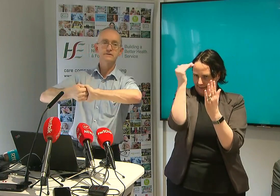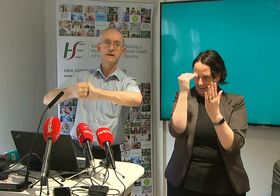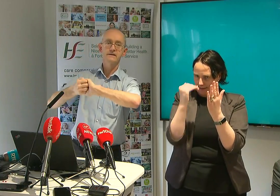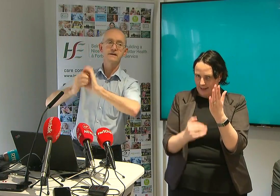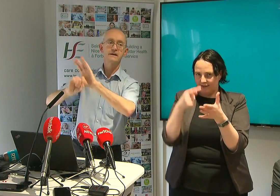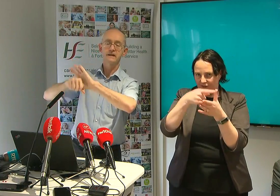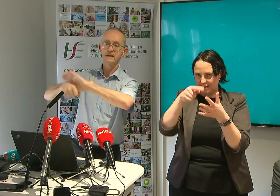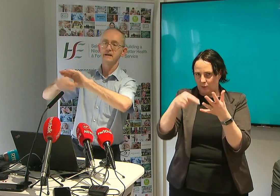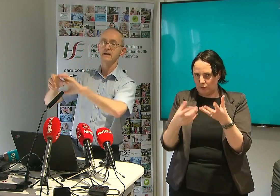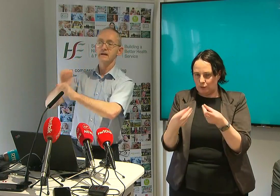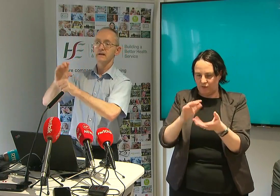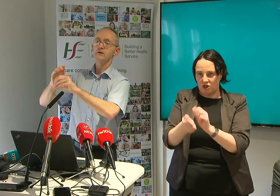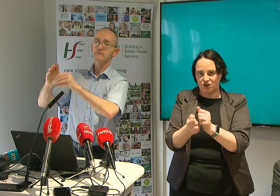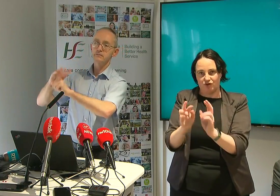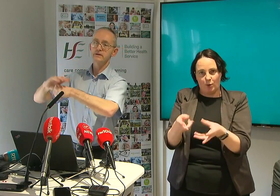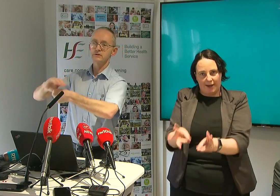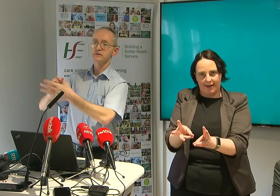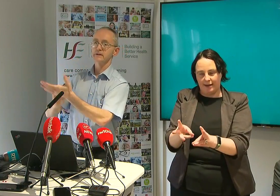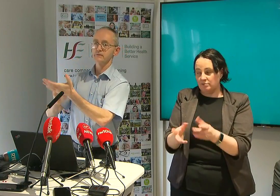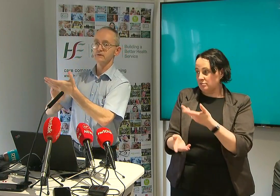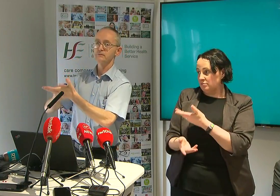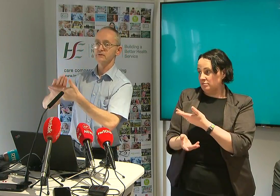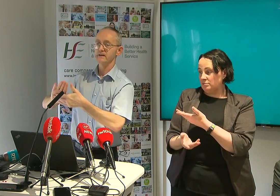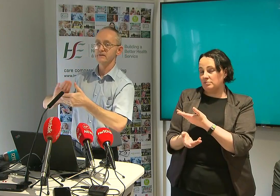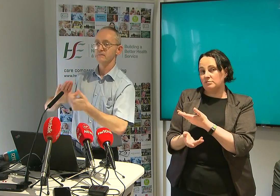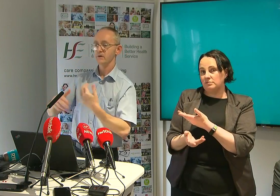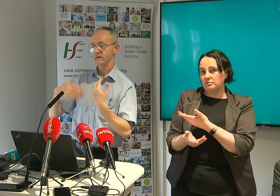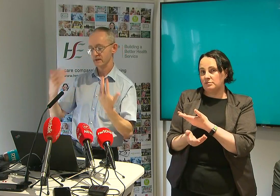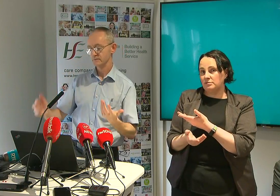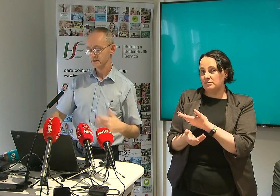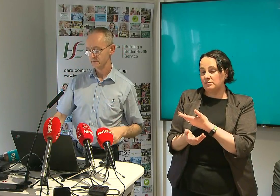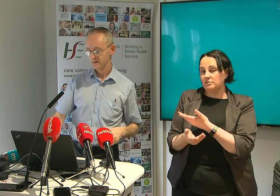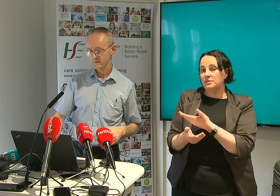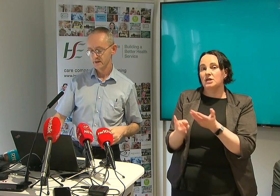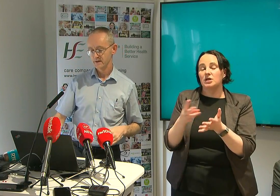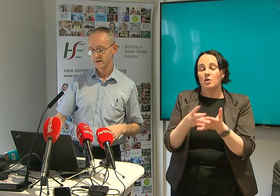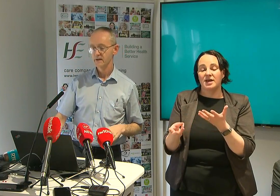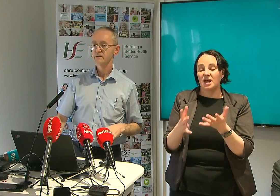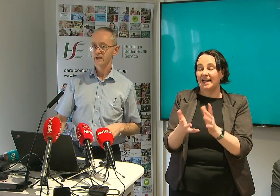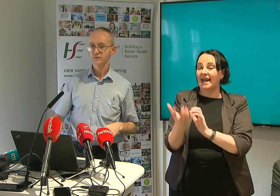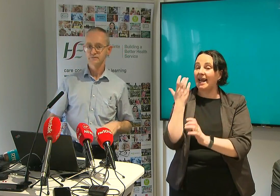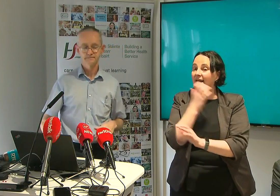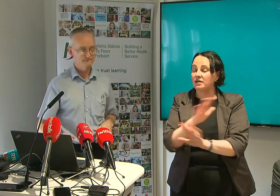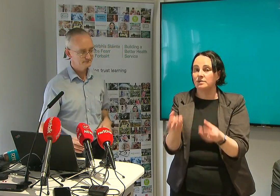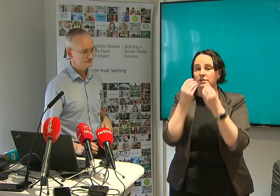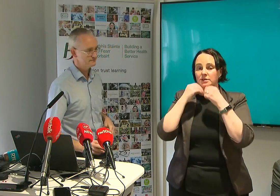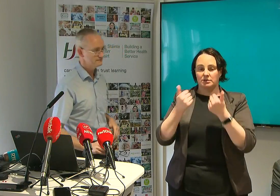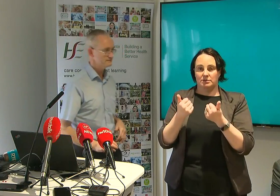and if you do that, then you can be pretty sure that when you do put your hands to your mouth that you've washed the virus away. Thank you.